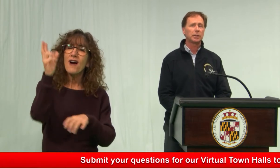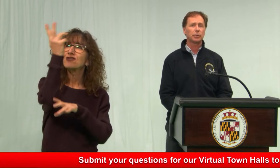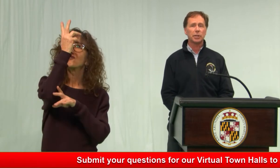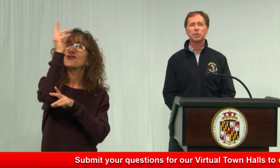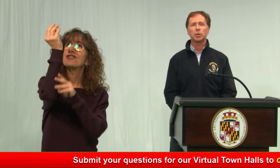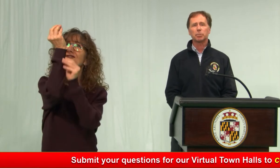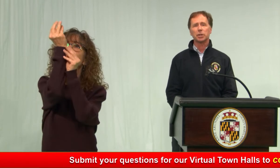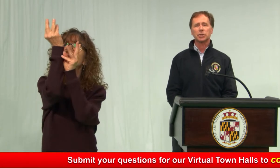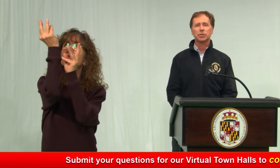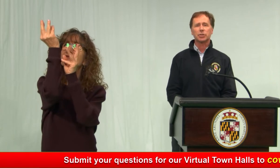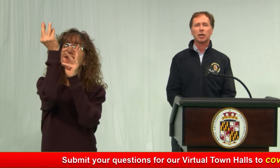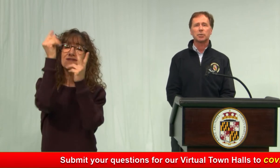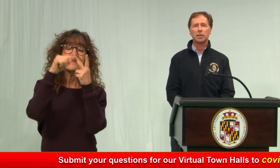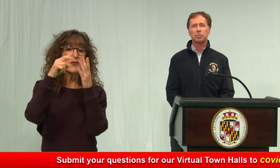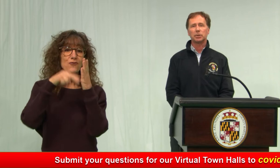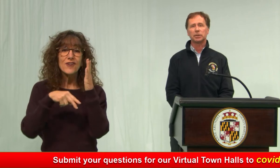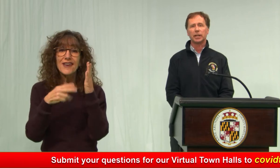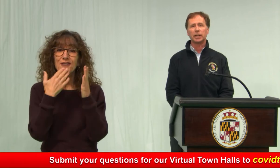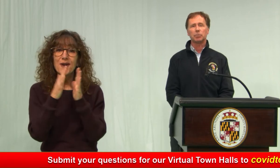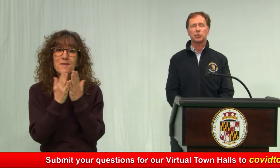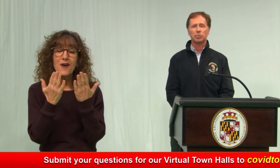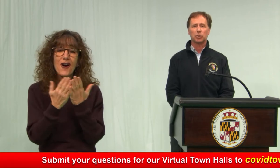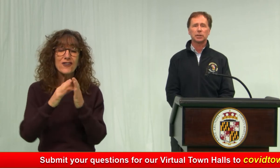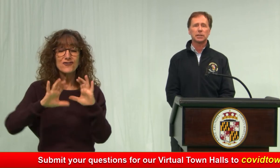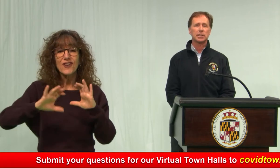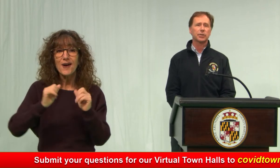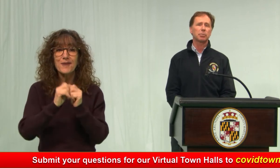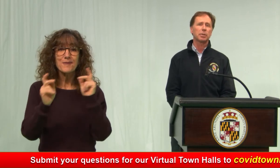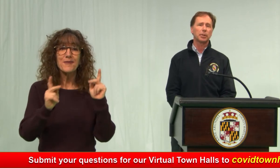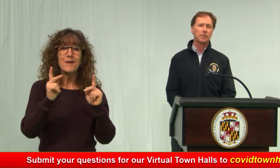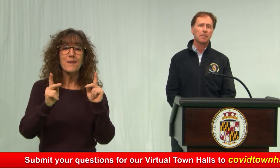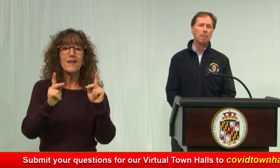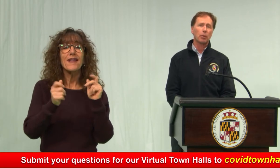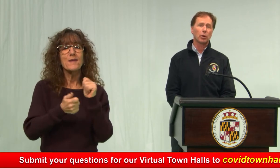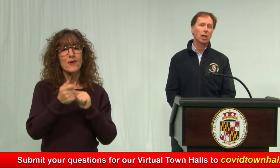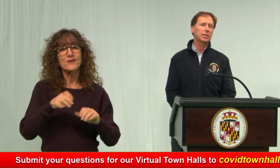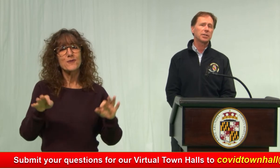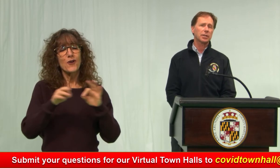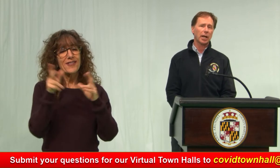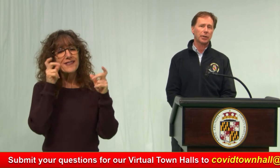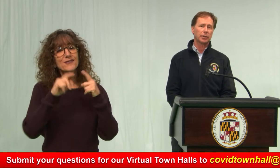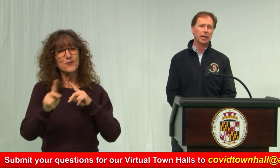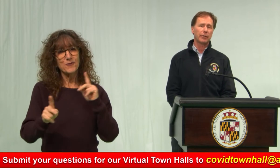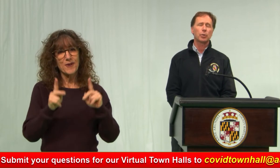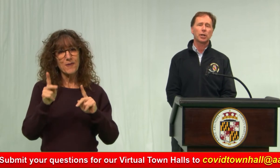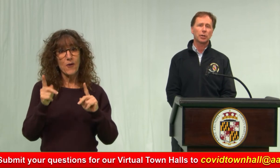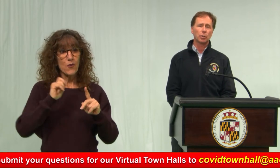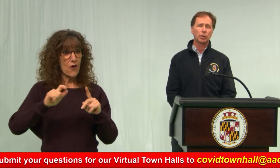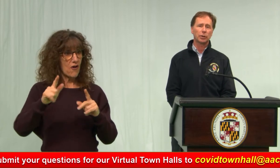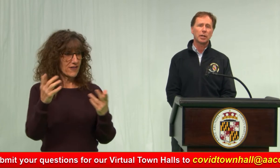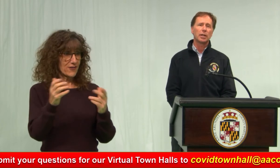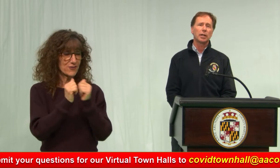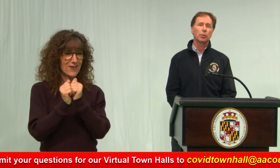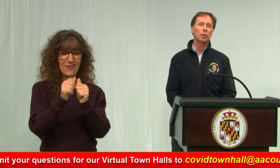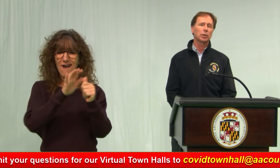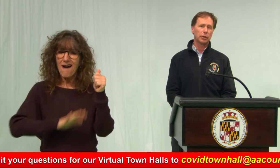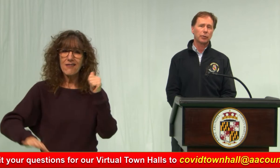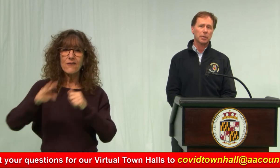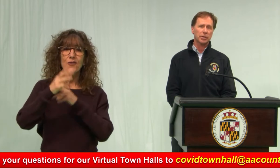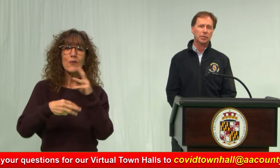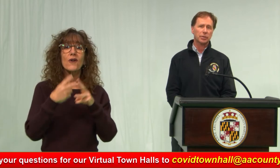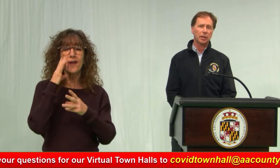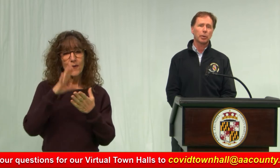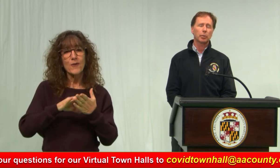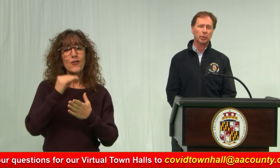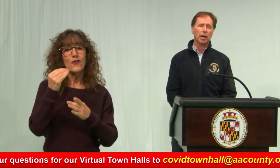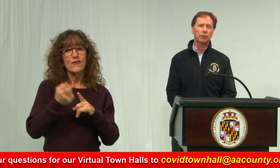bloom. Read some good books. Talk to people. And most importantly, listen to people. We're all in this together, everywhere in the world, and we will learn